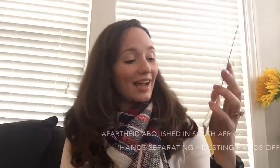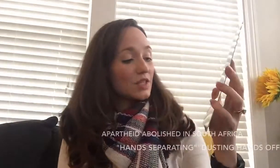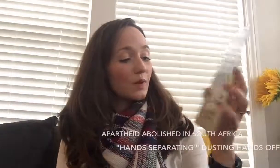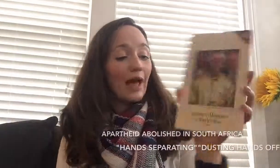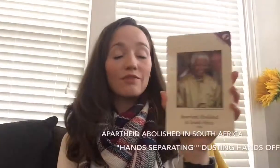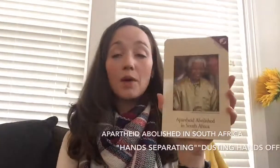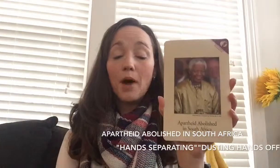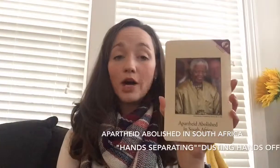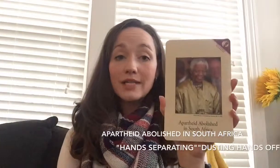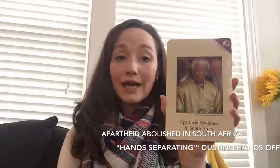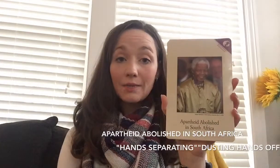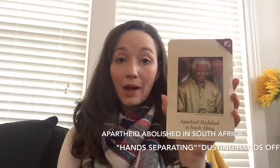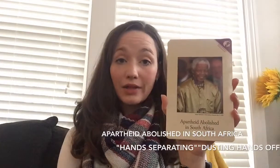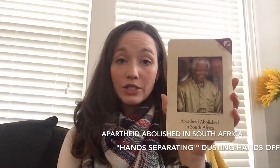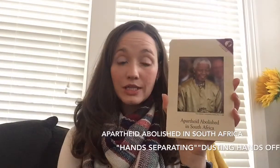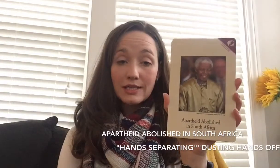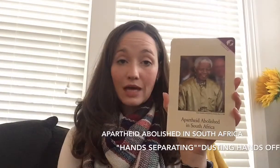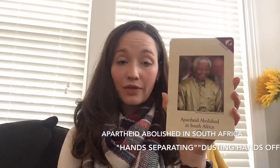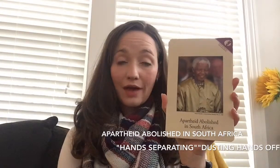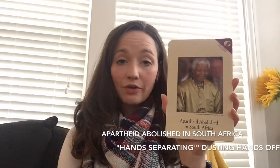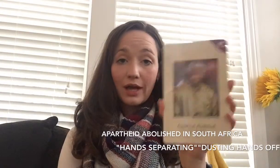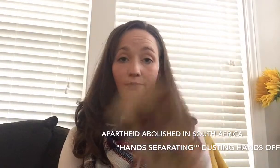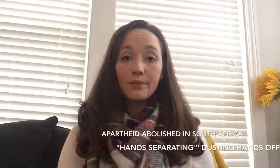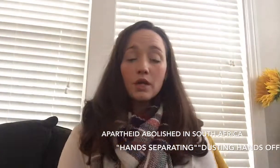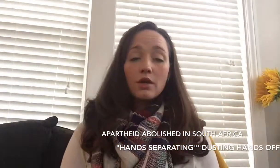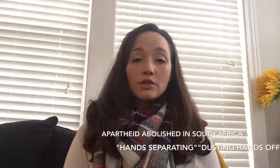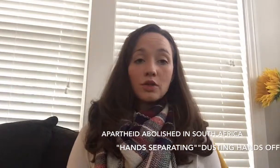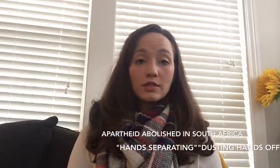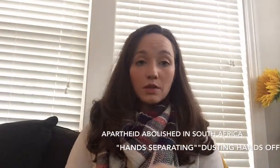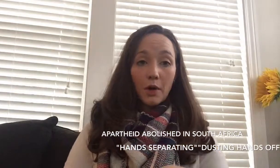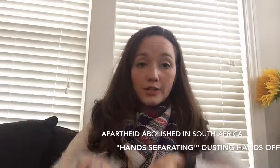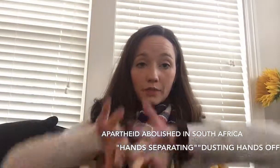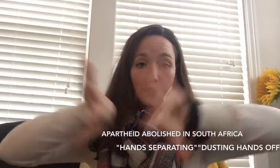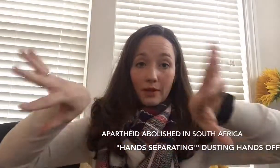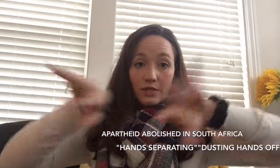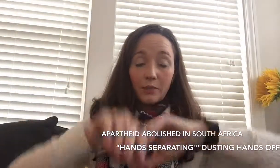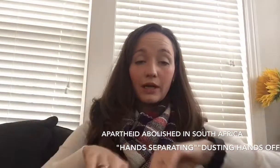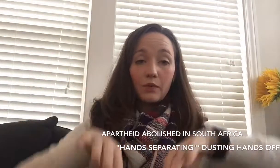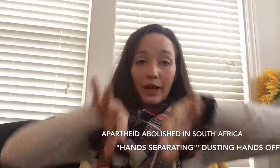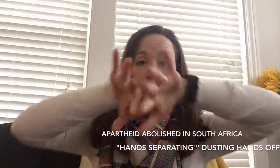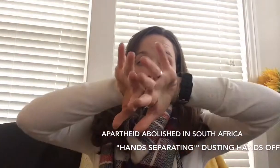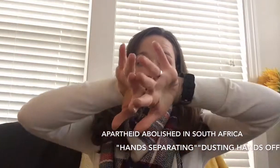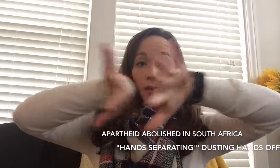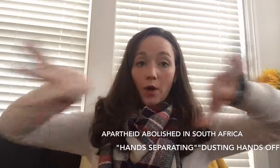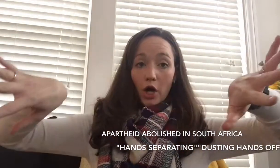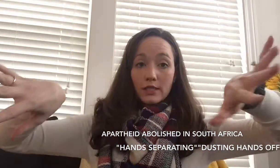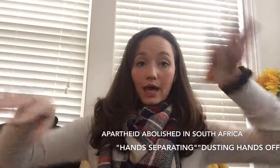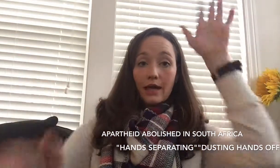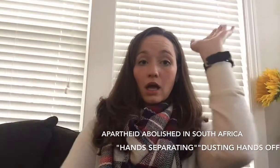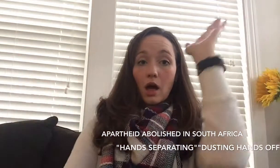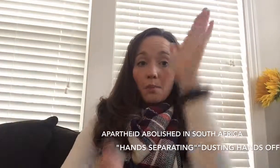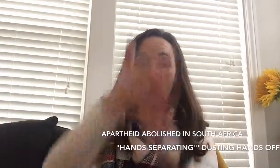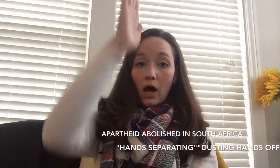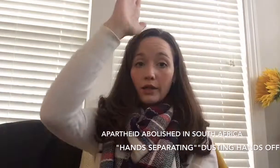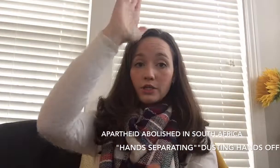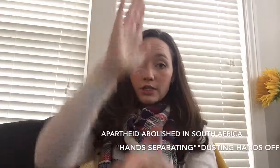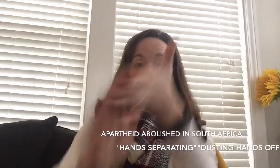Next we have apartheid abolished in South Africa. So since apartheid was about separating, we have apartheid abolished in